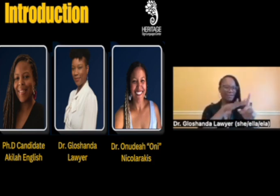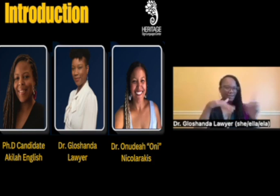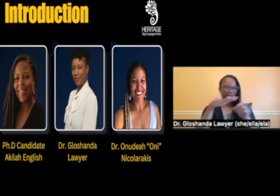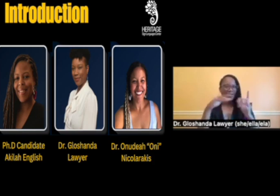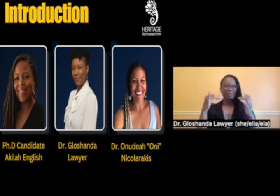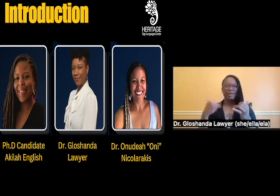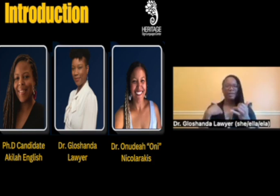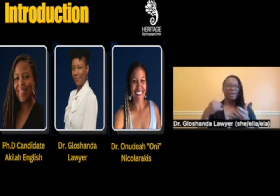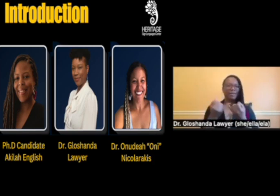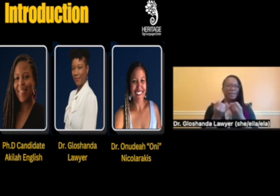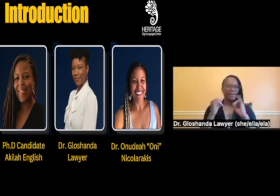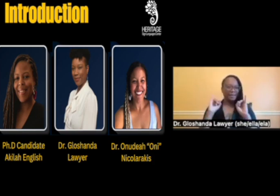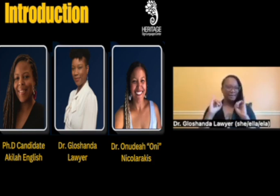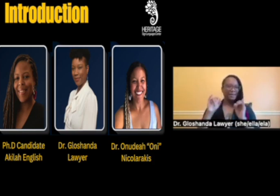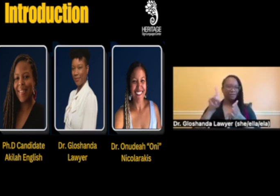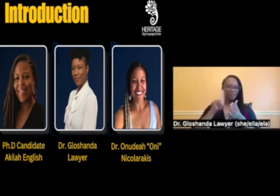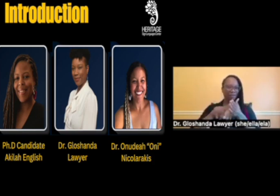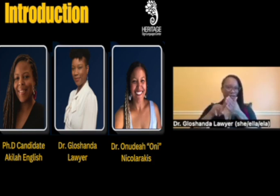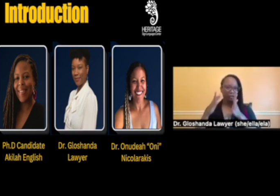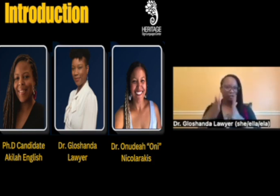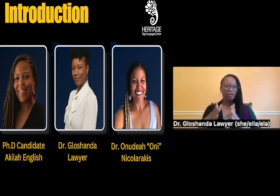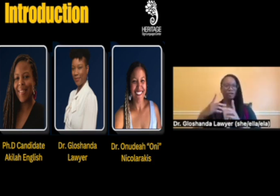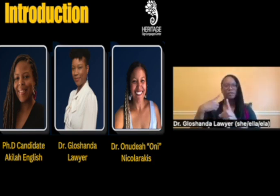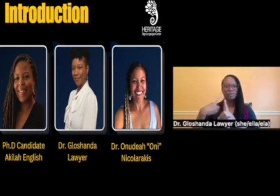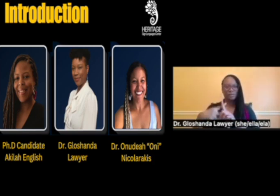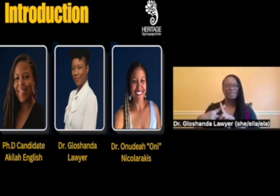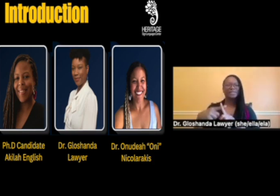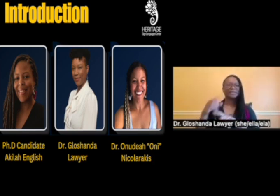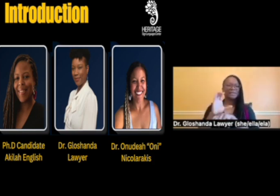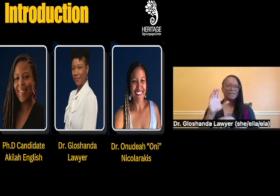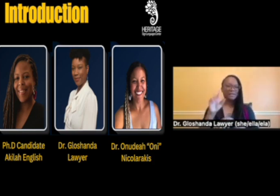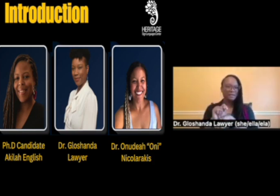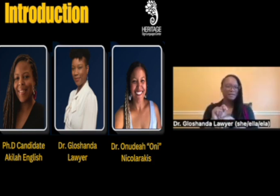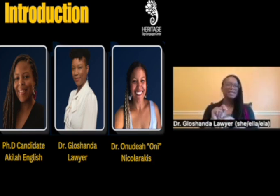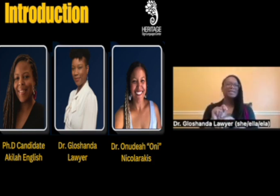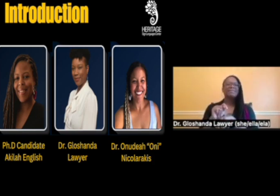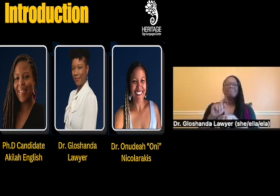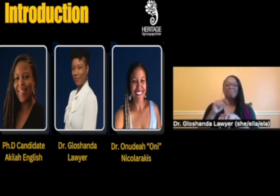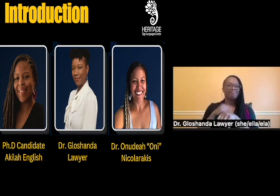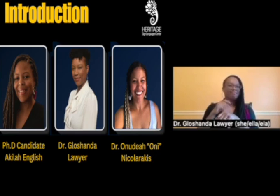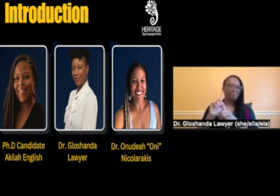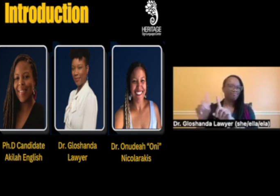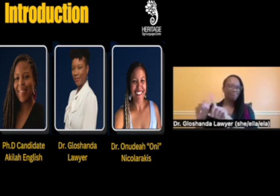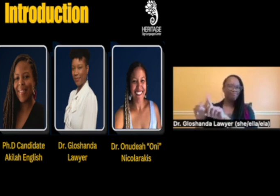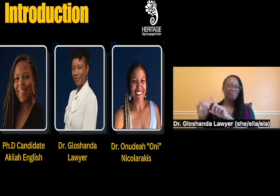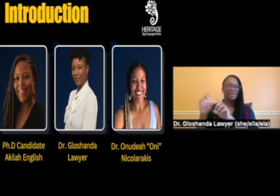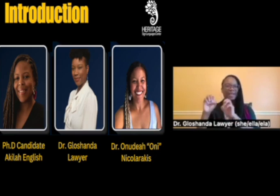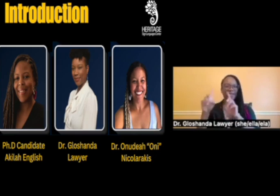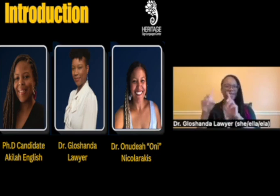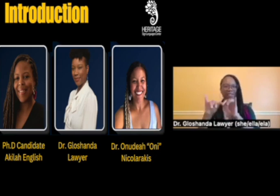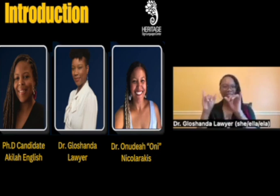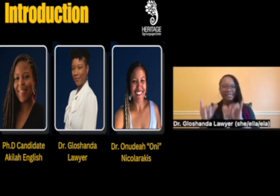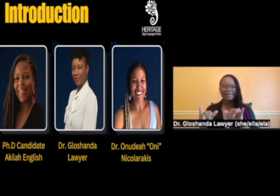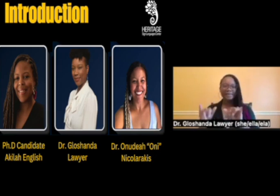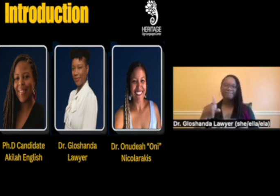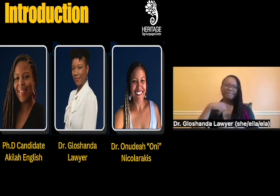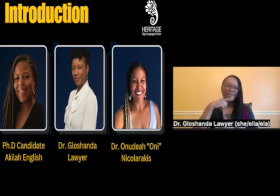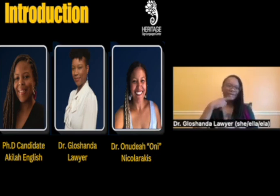interpreter. I have since started doing work as an independent researcher and consultant, looking